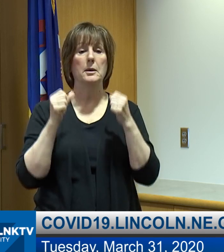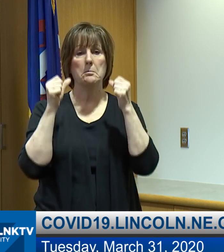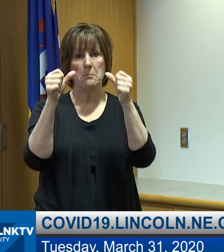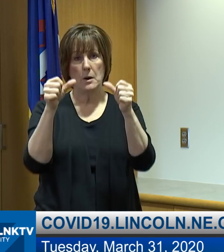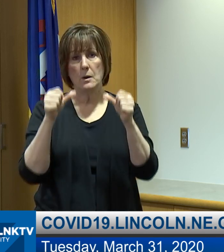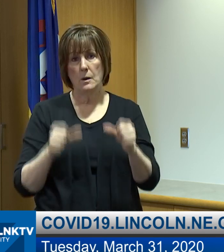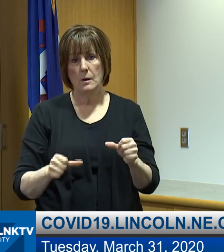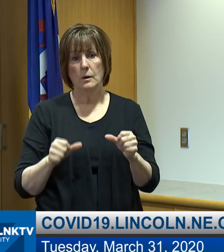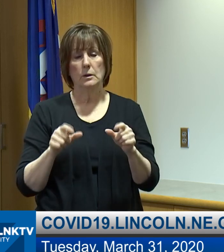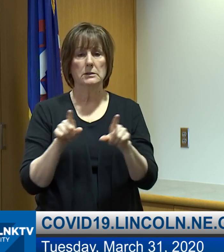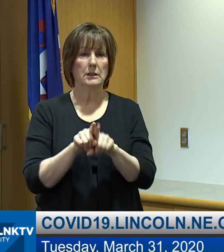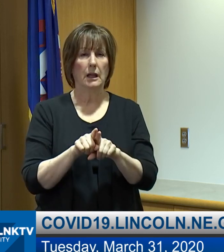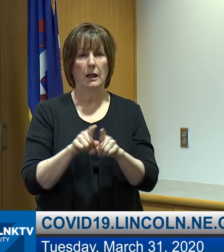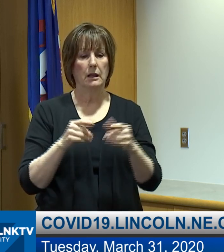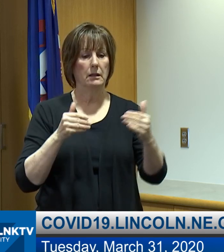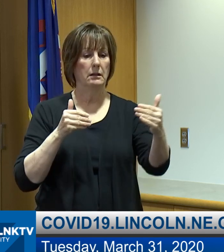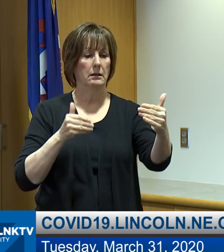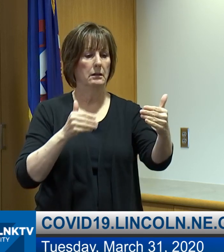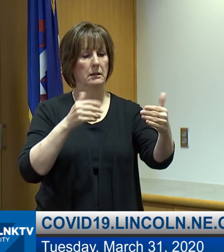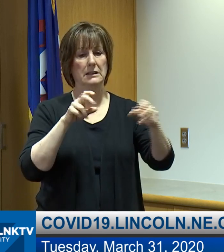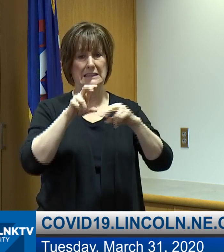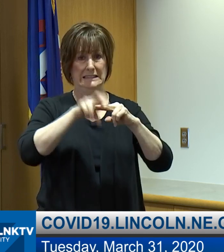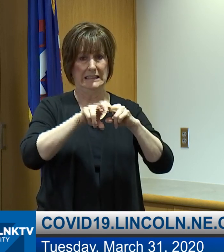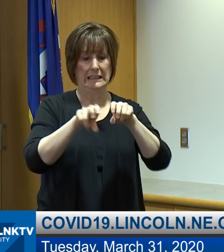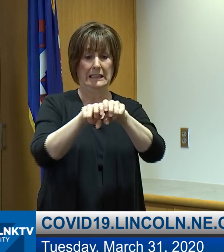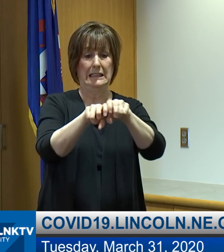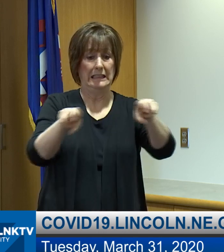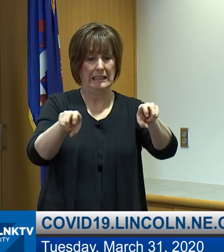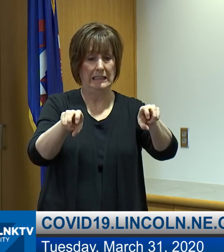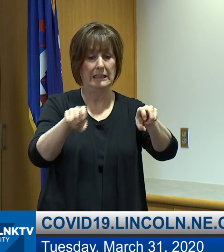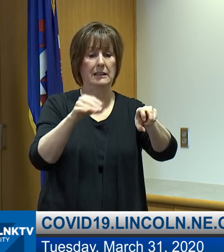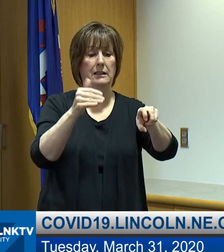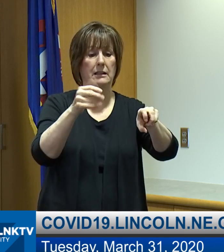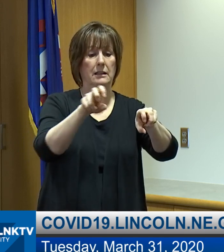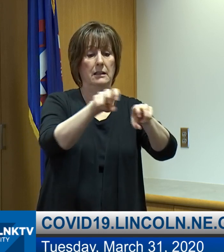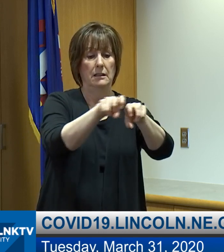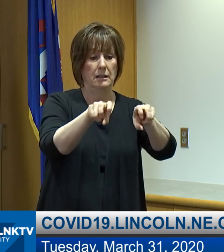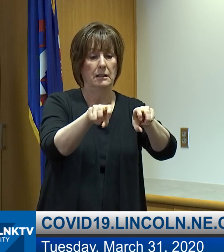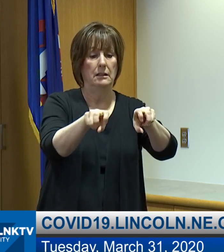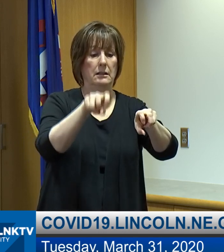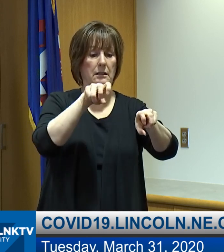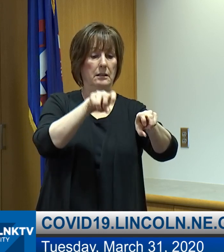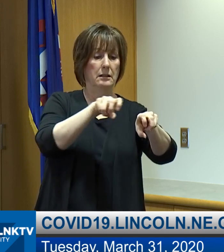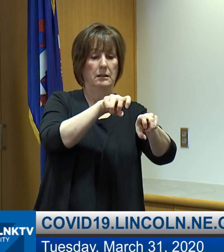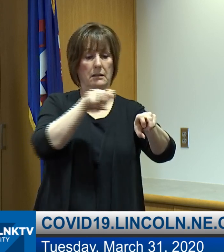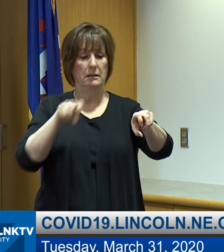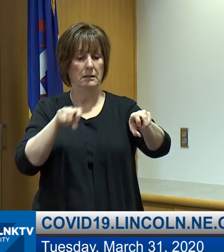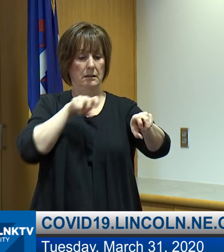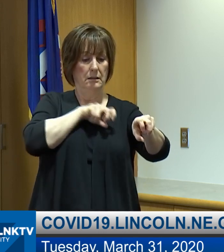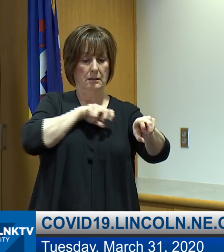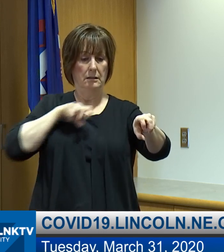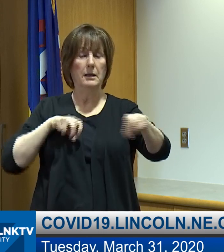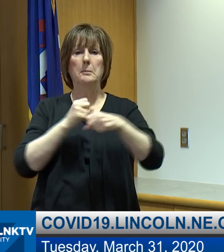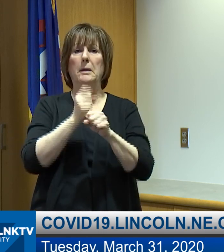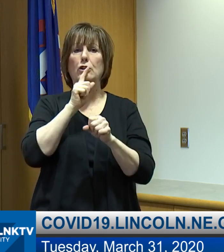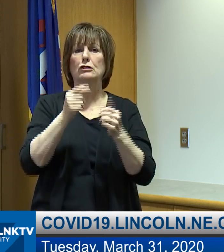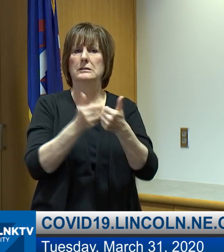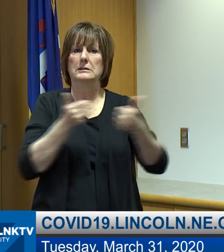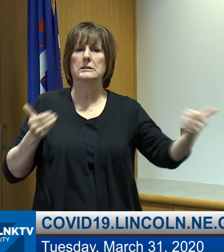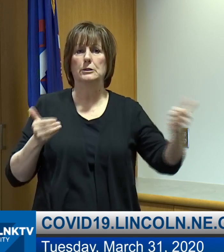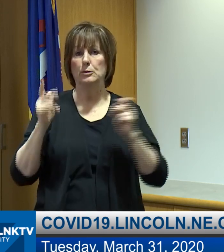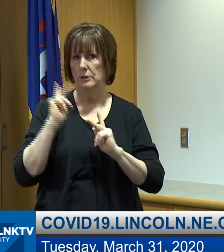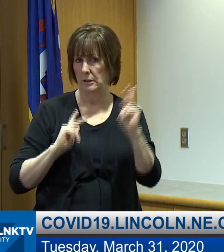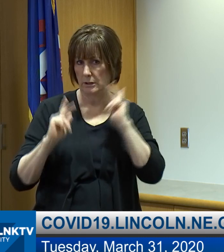every other seat kind of staggered to make sure that the passengers are separating. So we